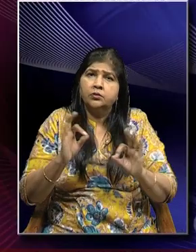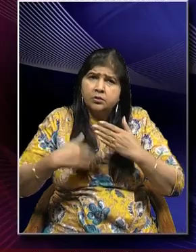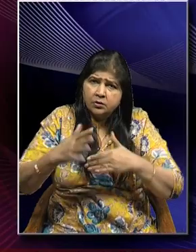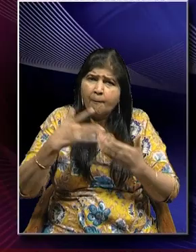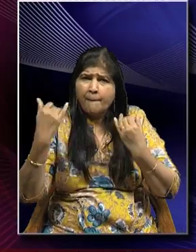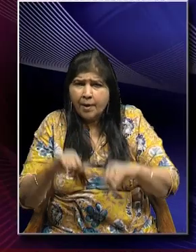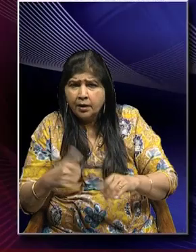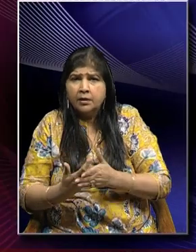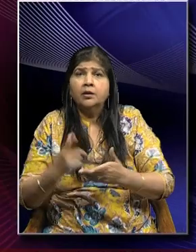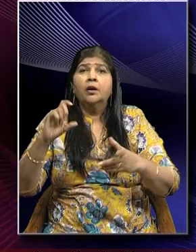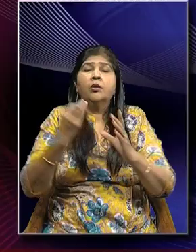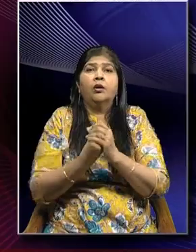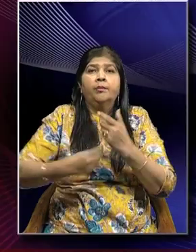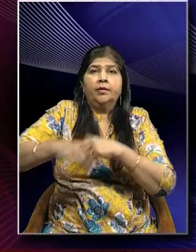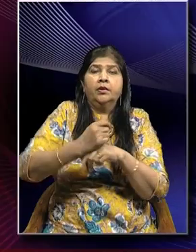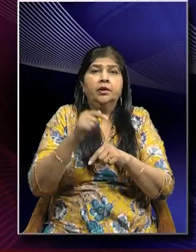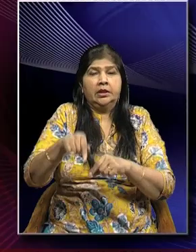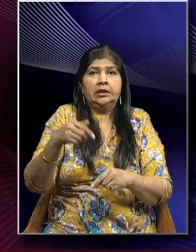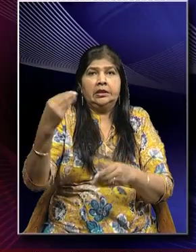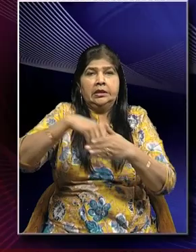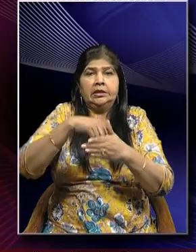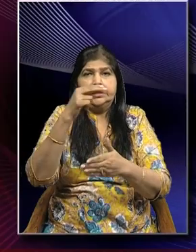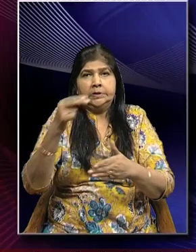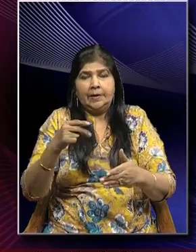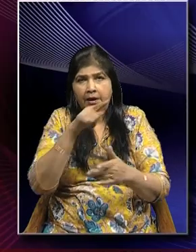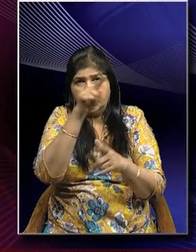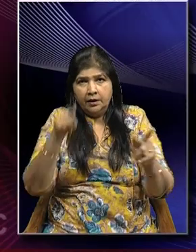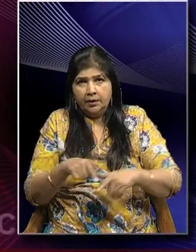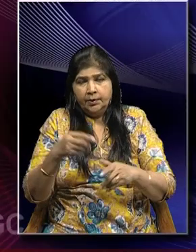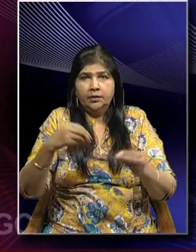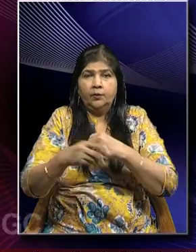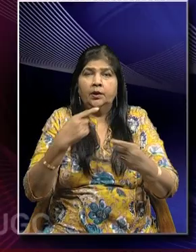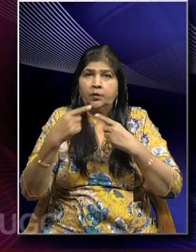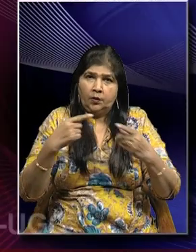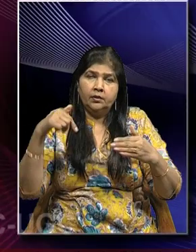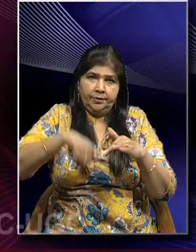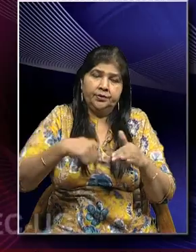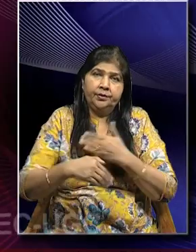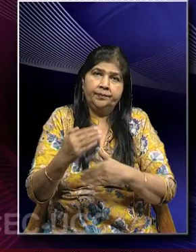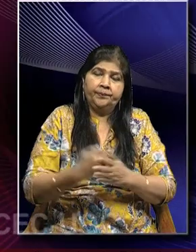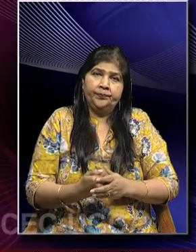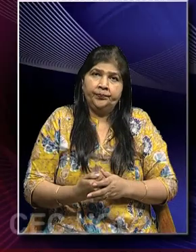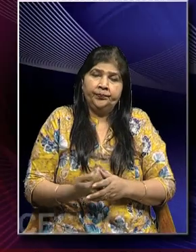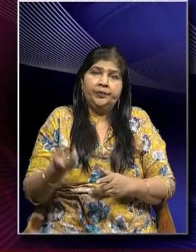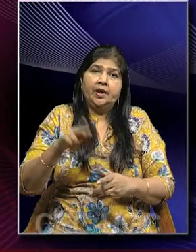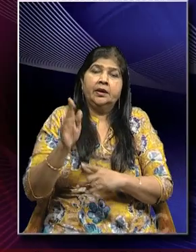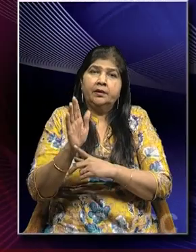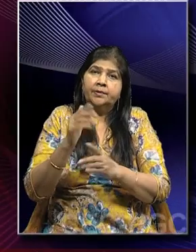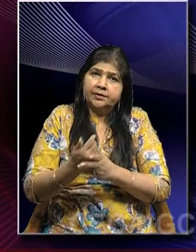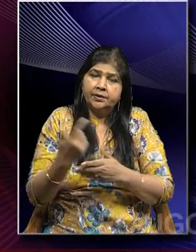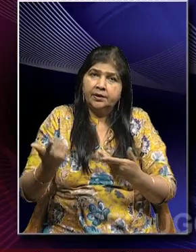of a corporate entity, on these significant parameters called ESG, which is again represented